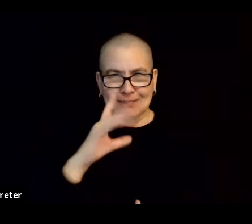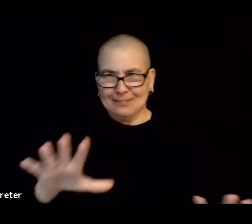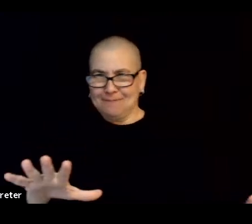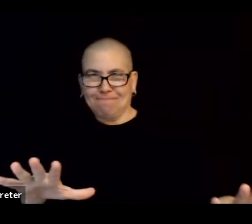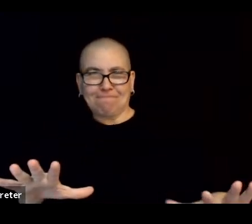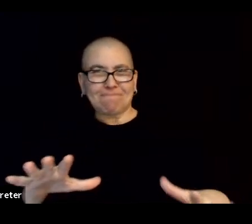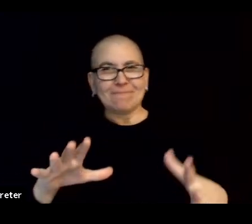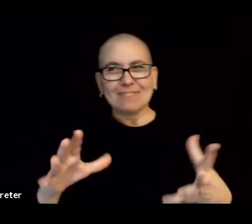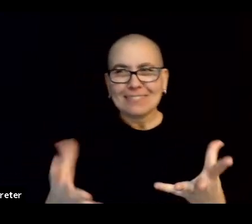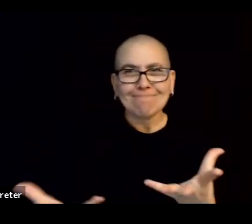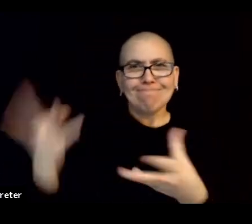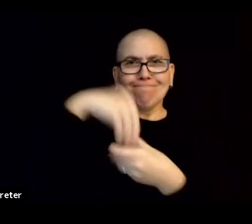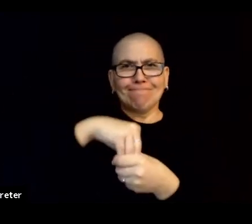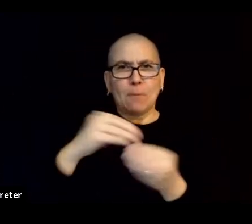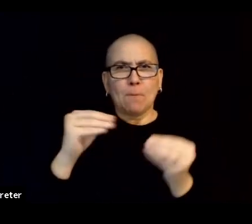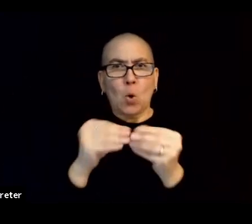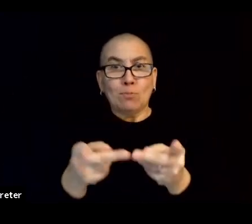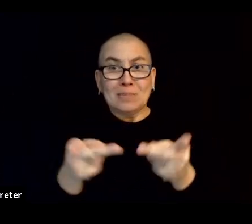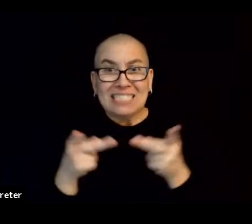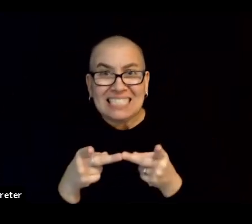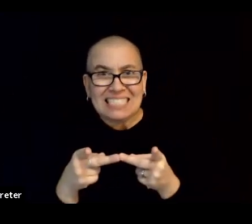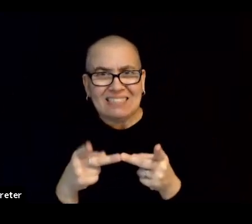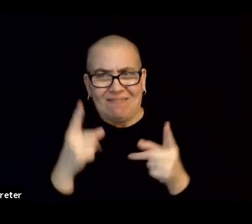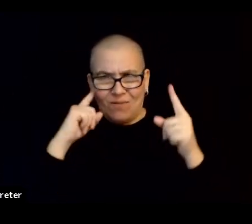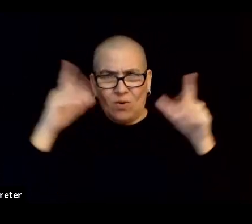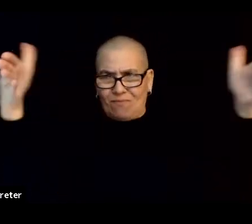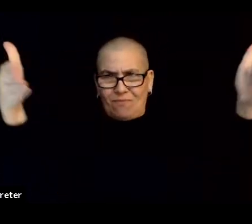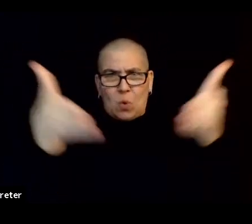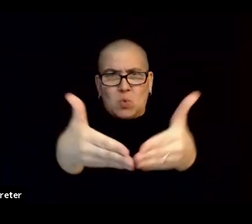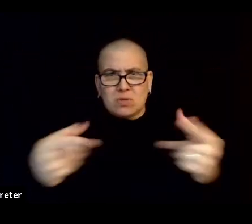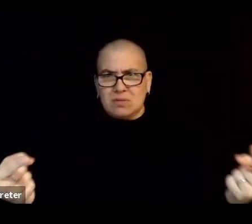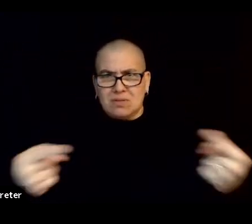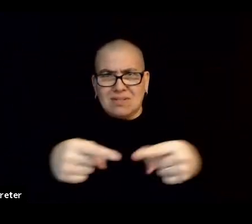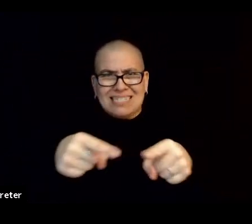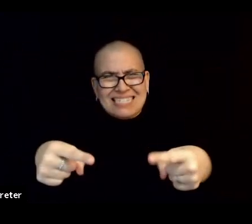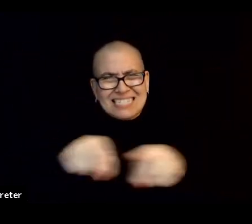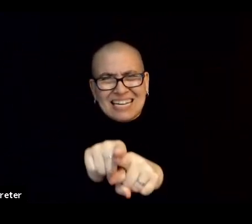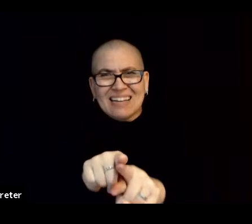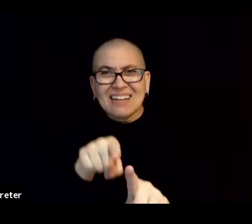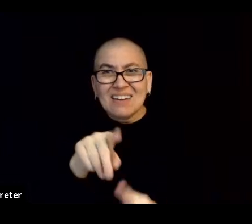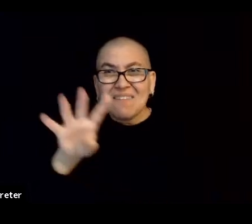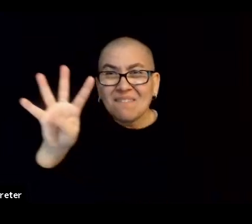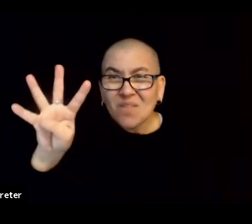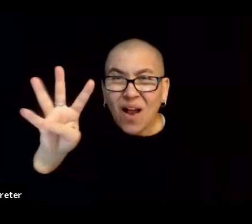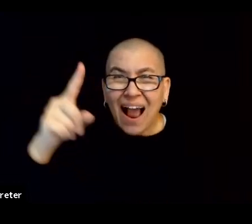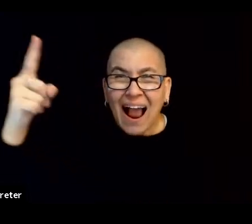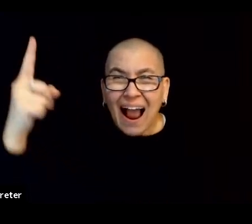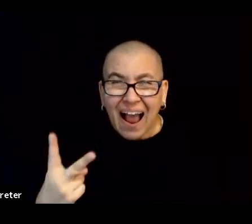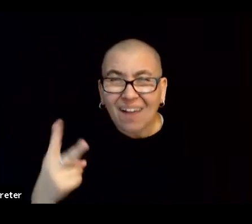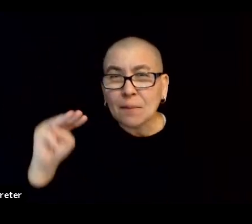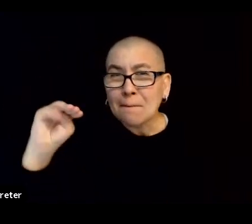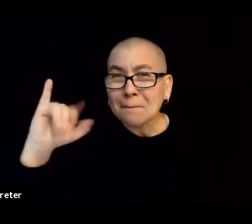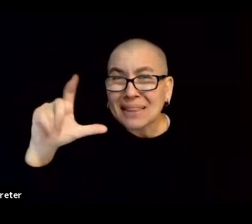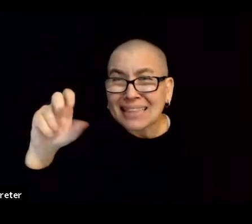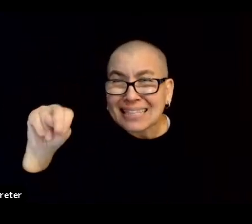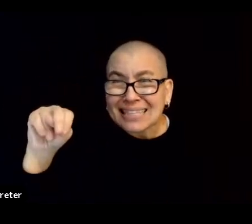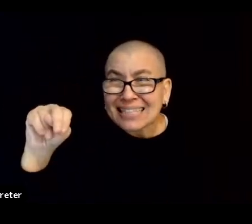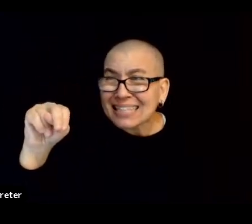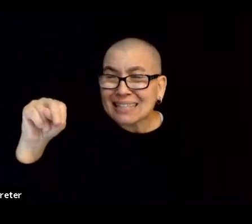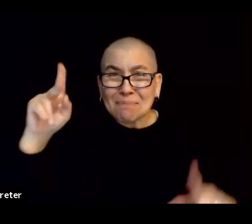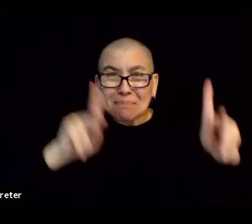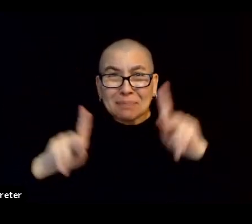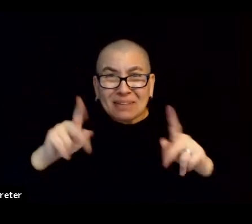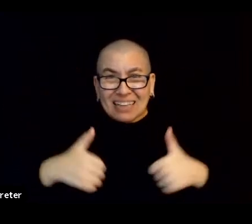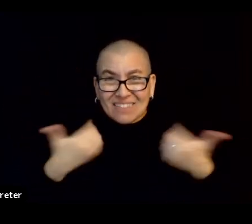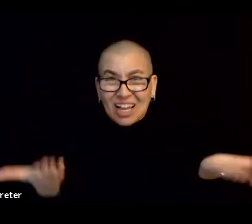to vaccinate those 4.5 million adults in Minnesota who should get a vaccine absolutely as fast as we can, and the thing holding